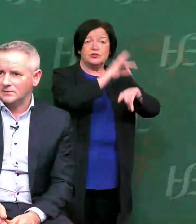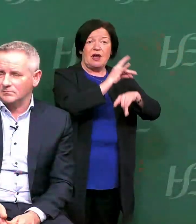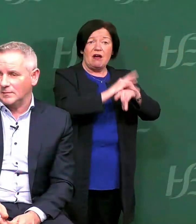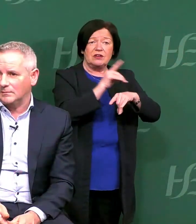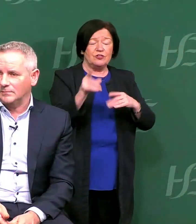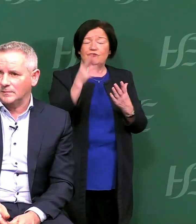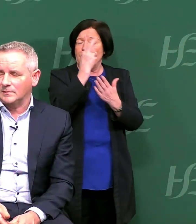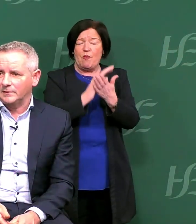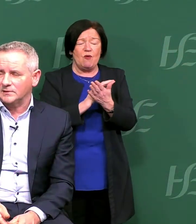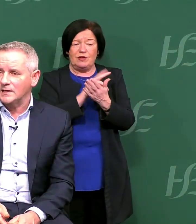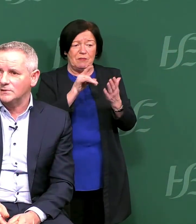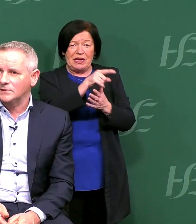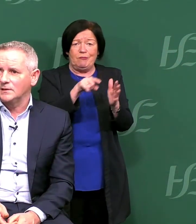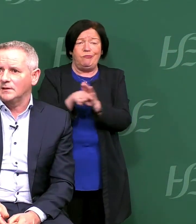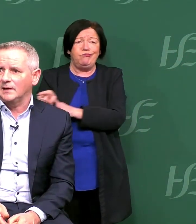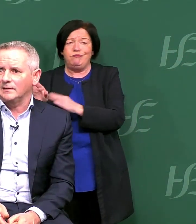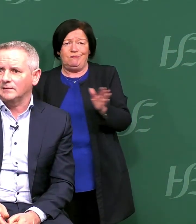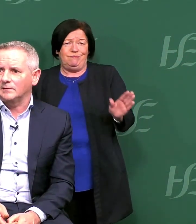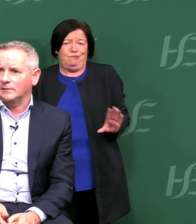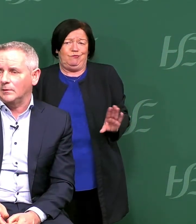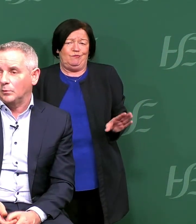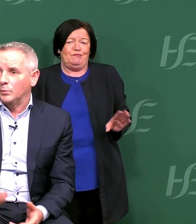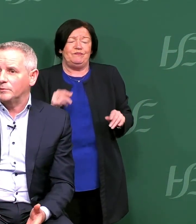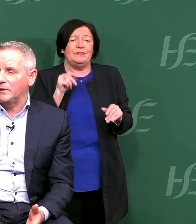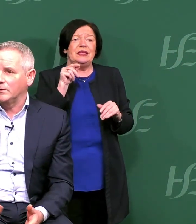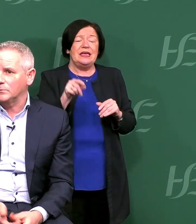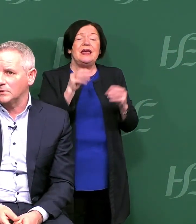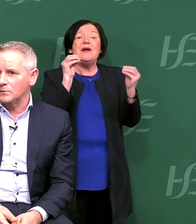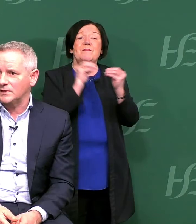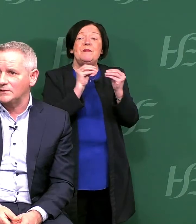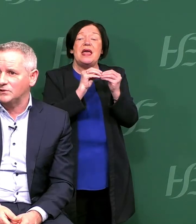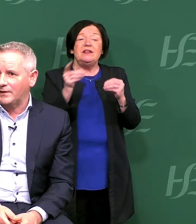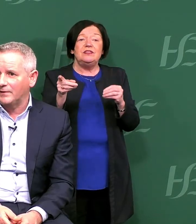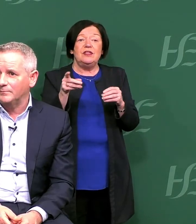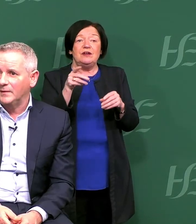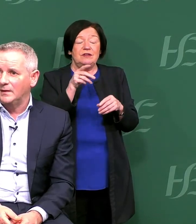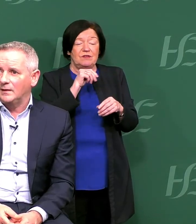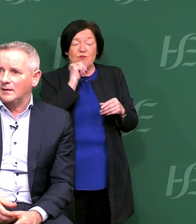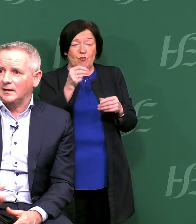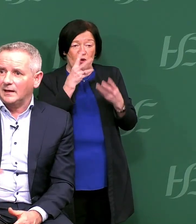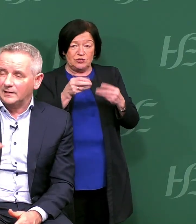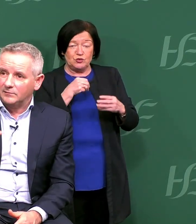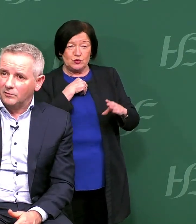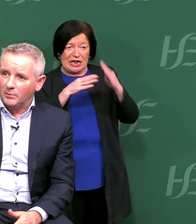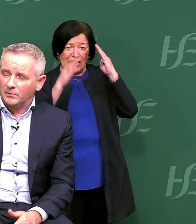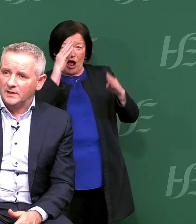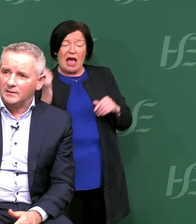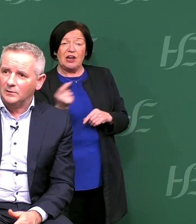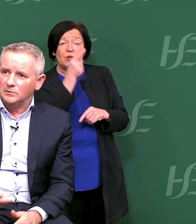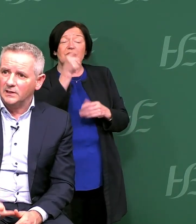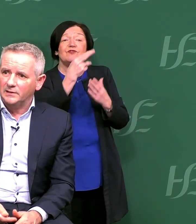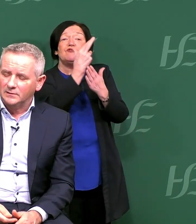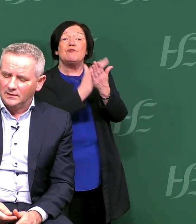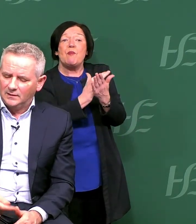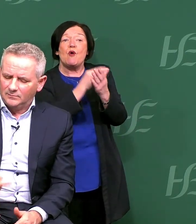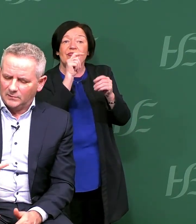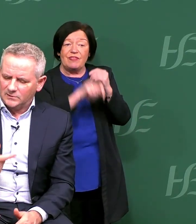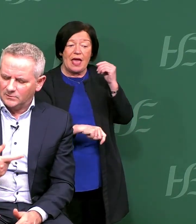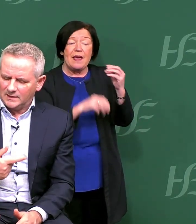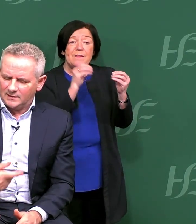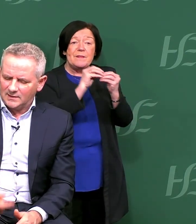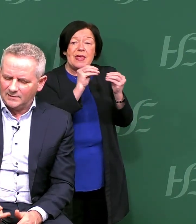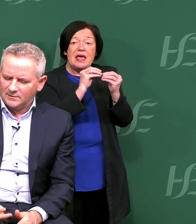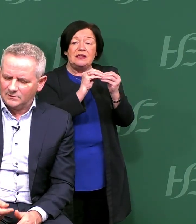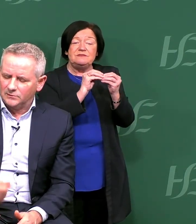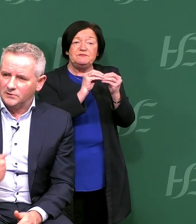report states it would appear there was no intention to harm. And the report then goes on, more